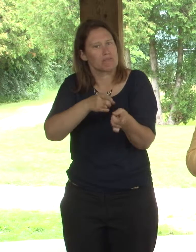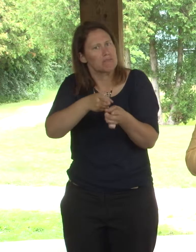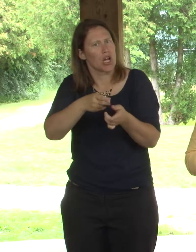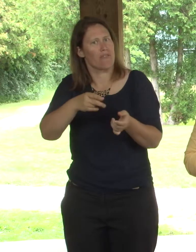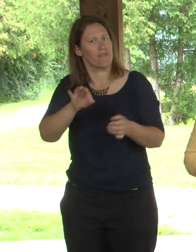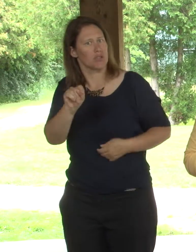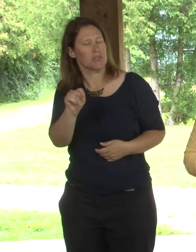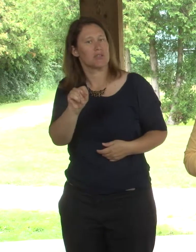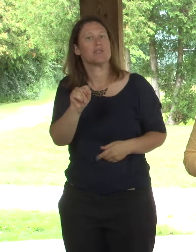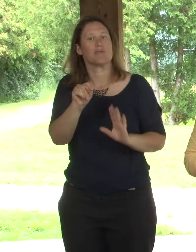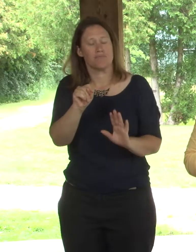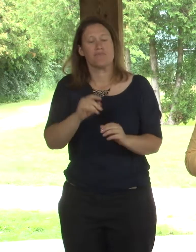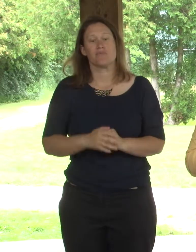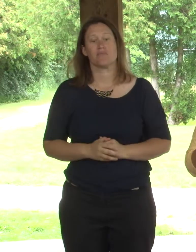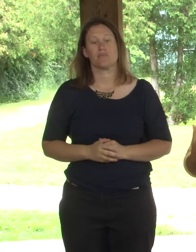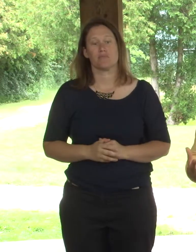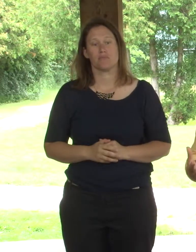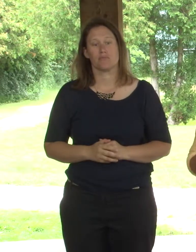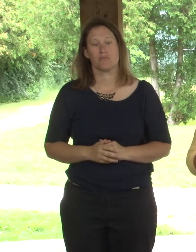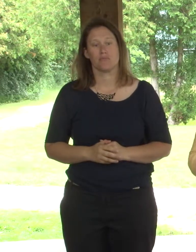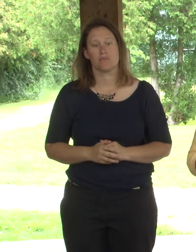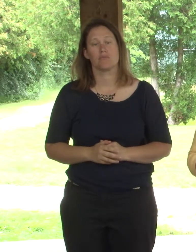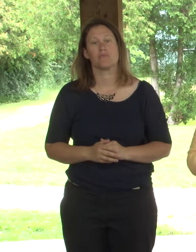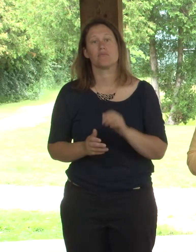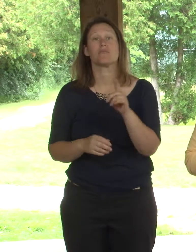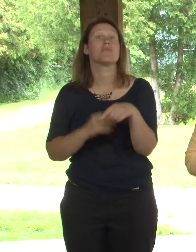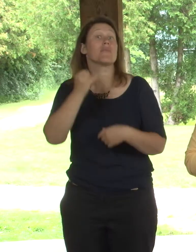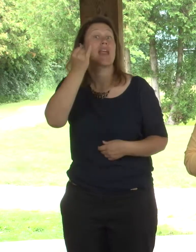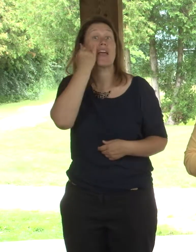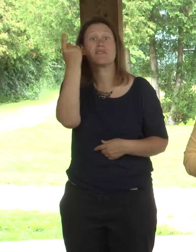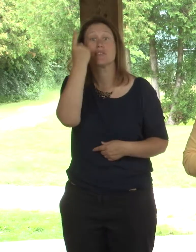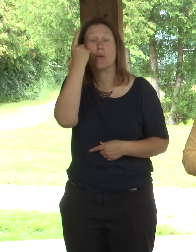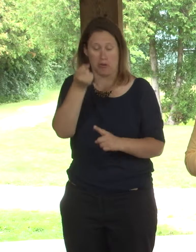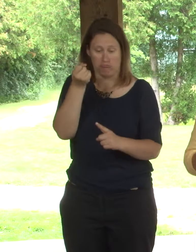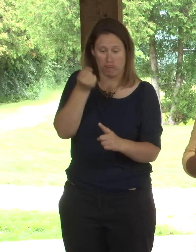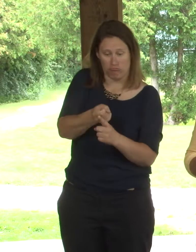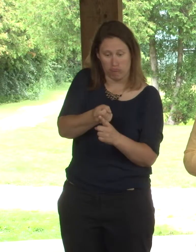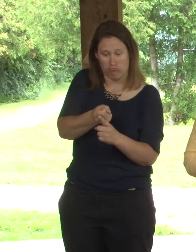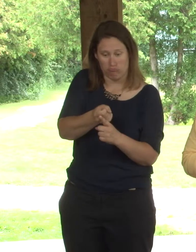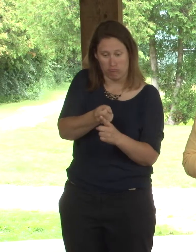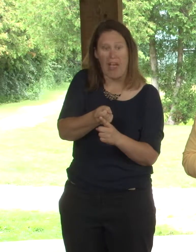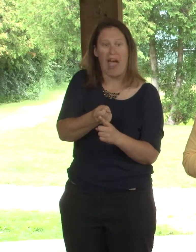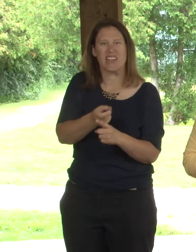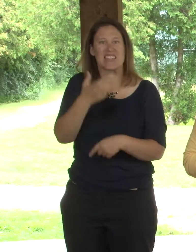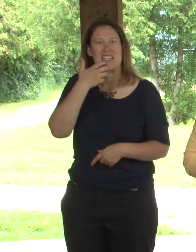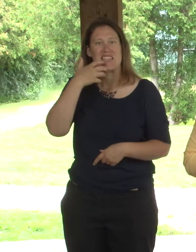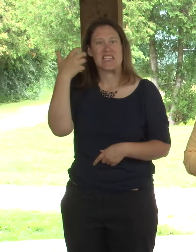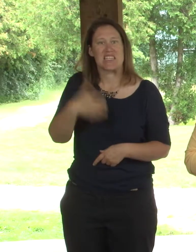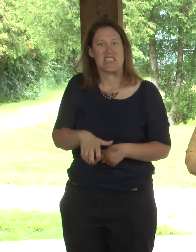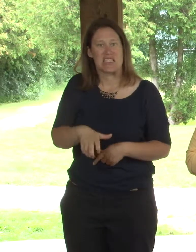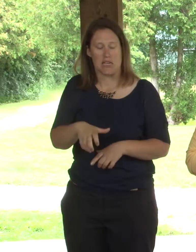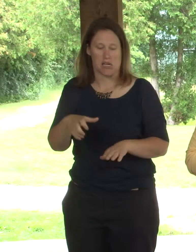sure not to apply extreme heat. So I talked about that earlier as well. And sometimes we may run